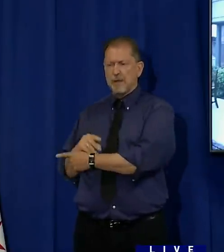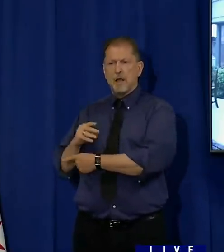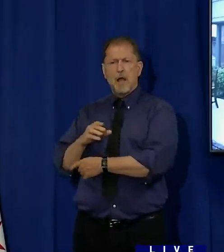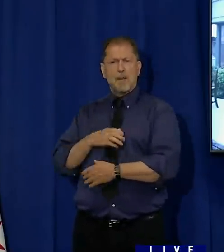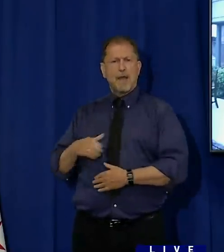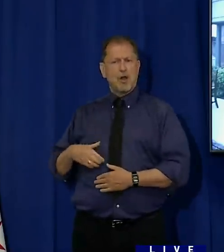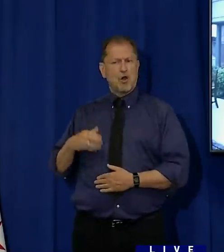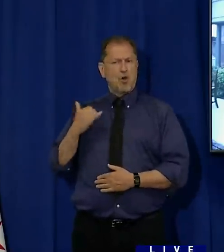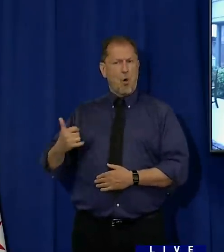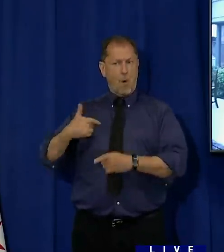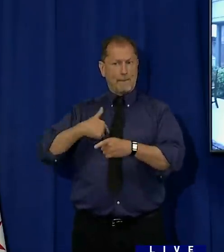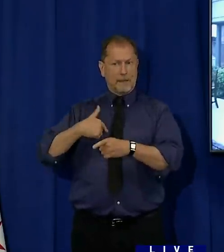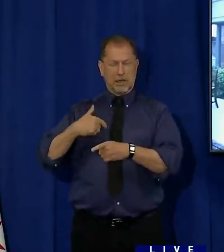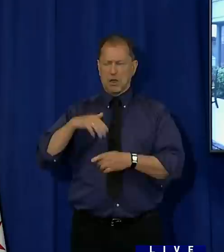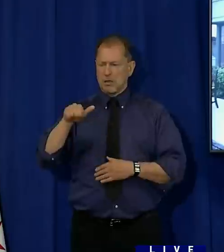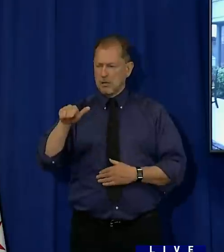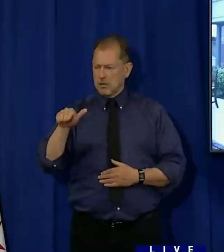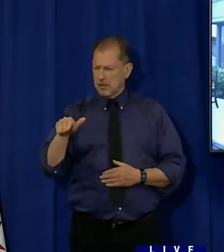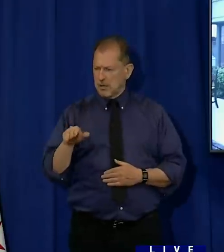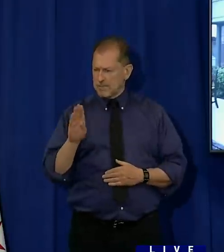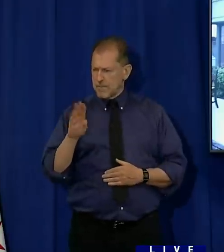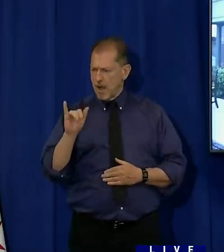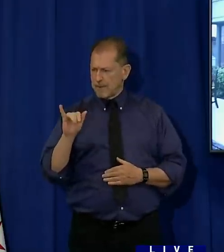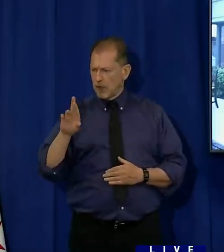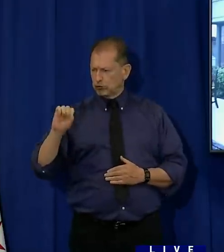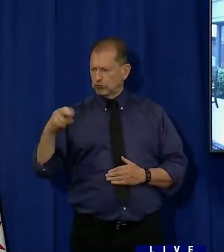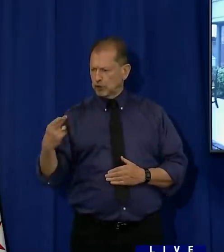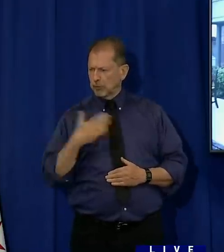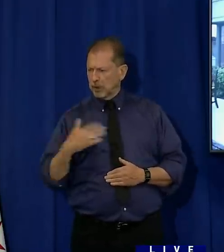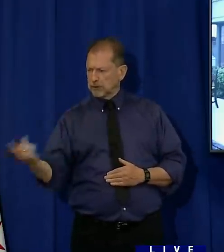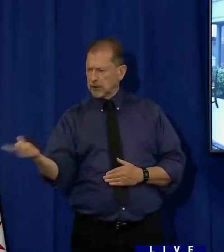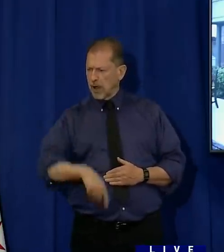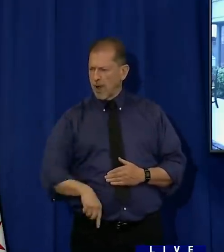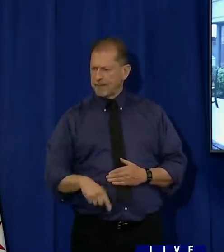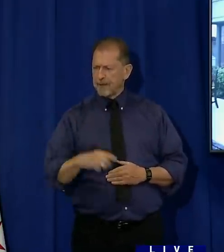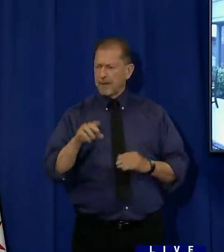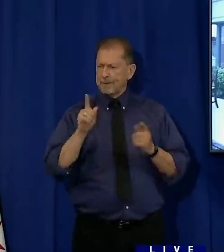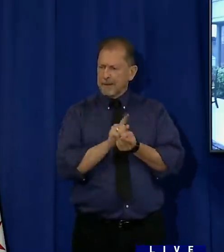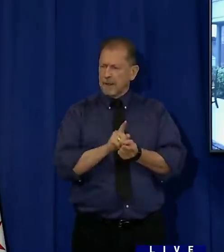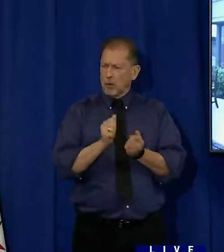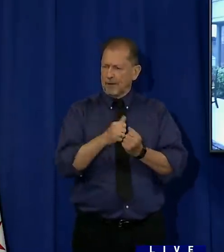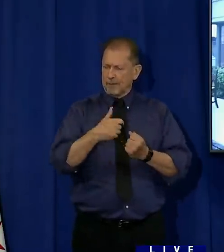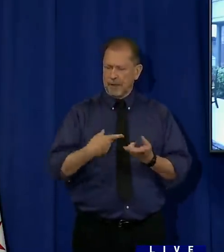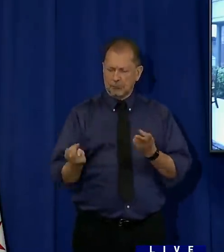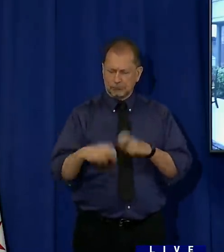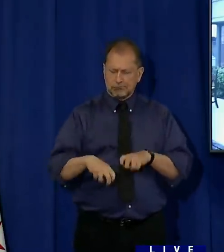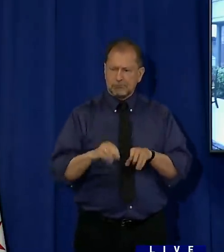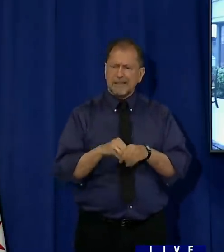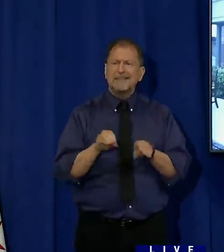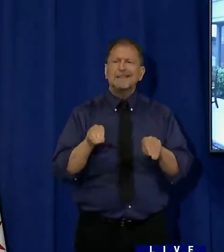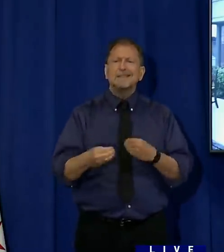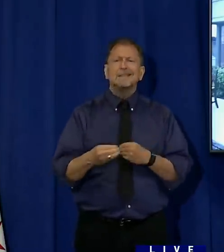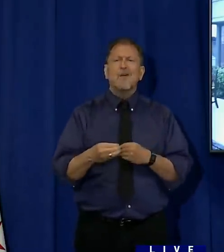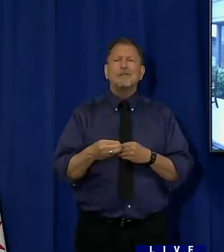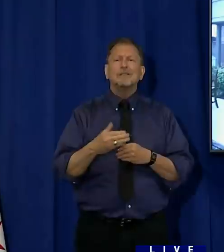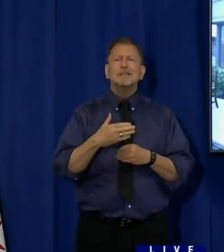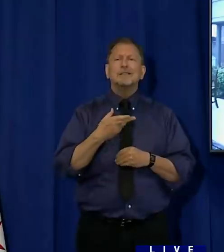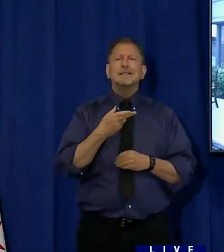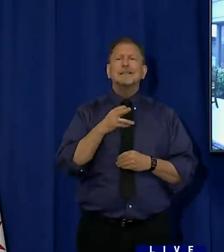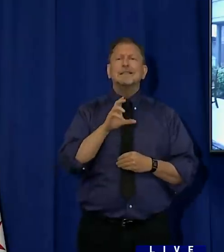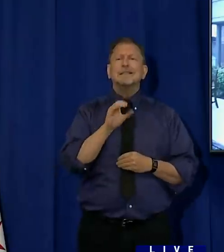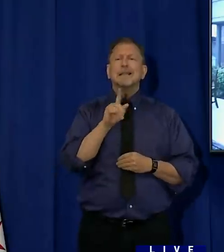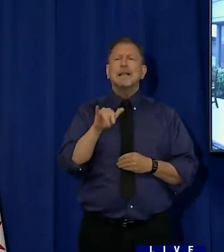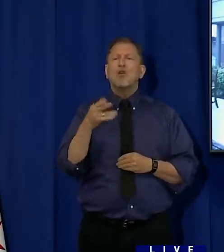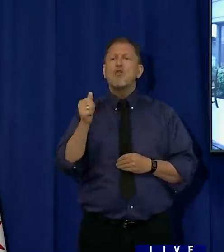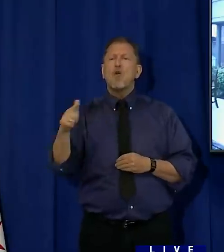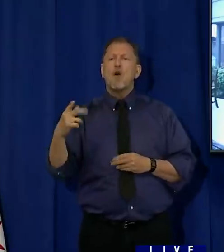I come down to City Hall? I told her that I had some obligation at my church. She said,